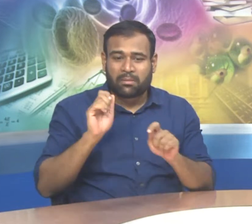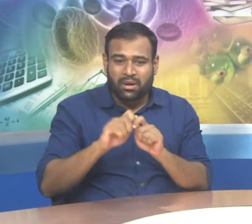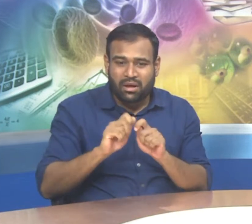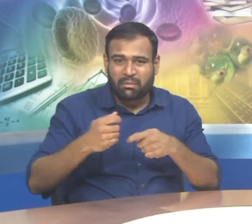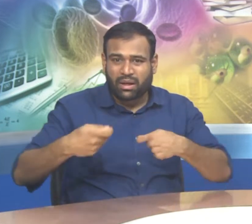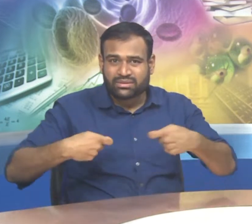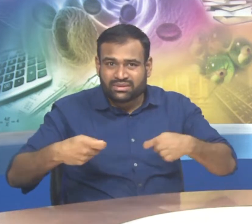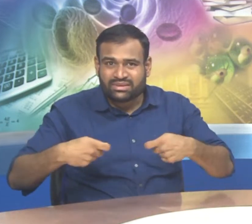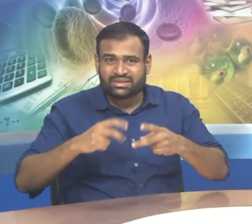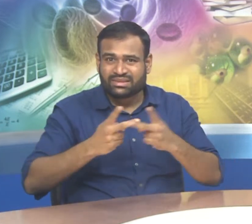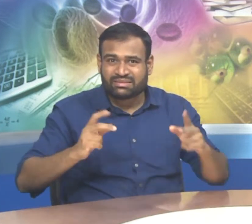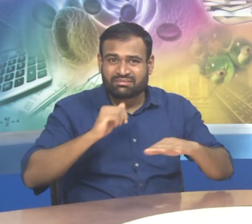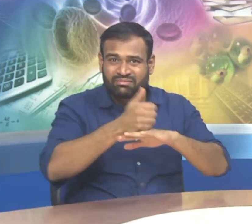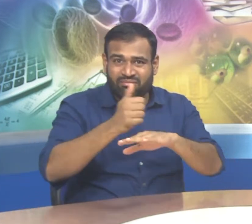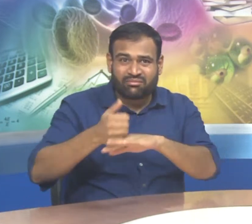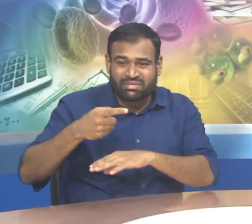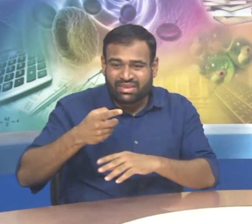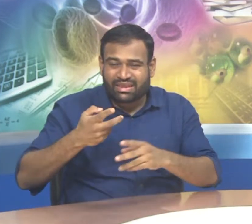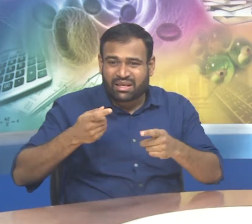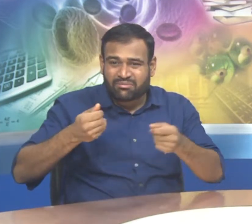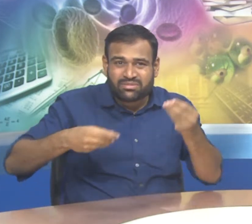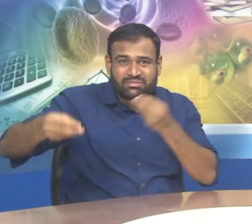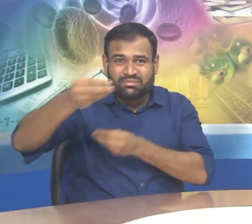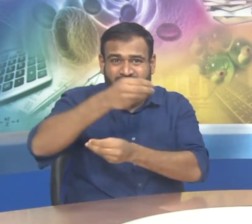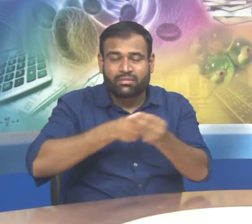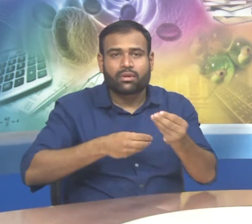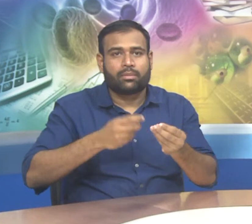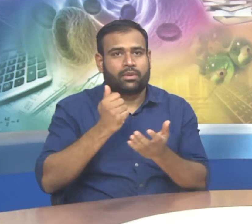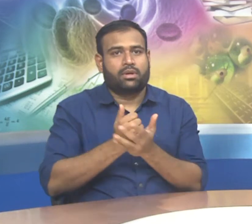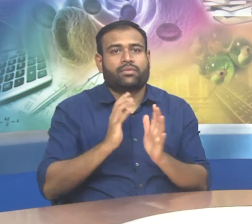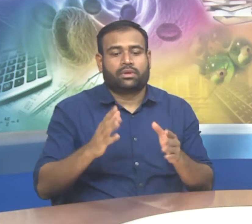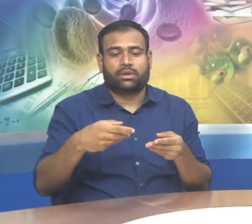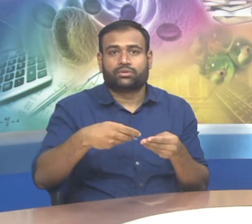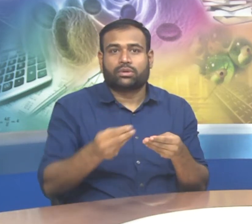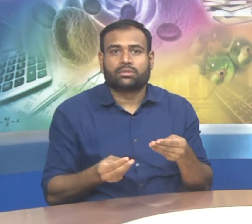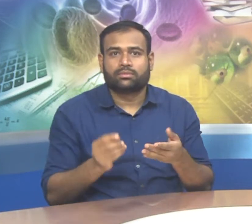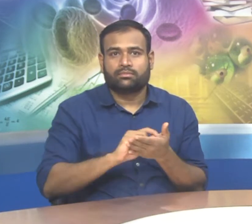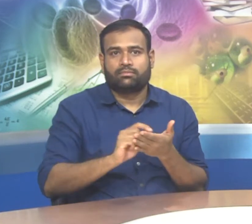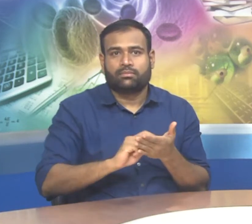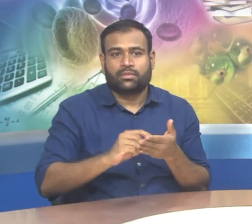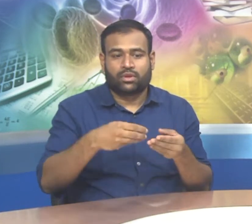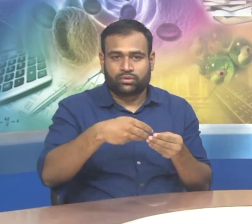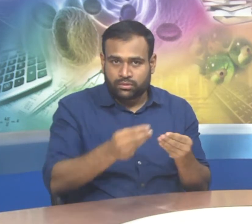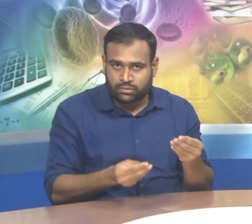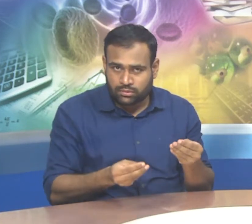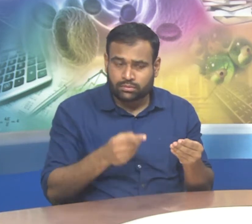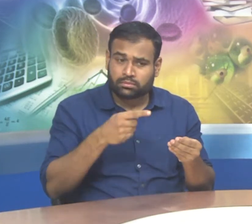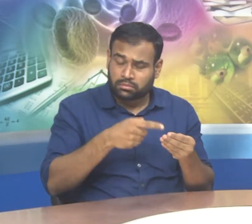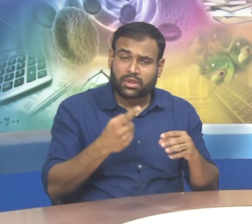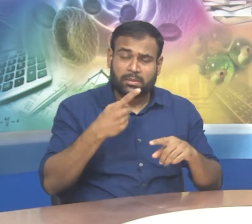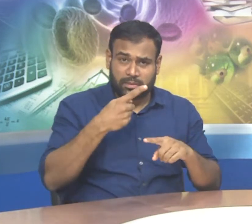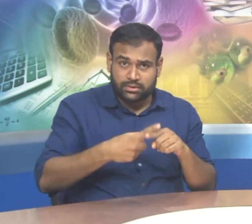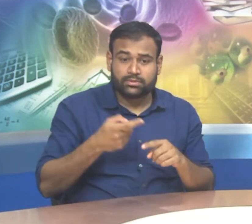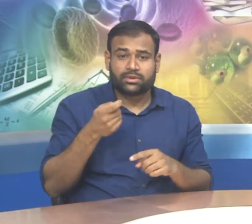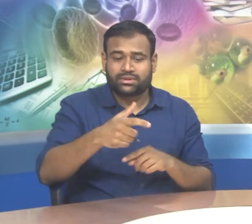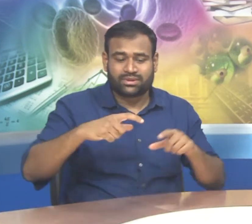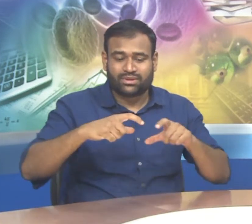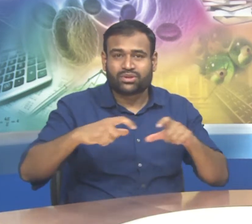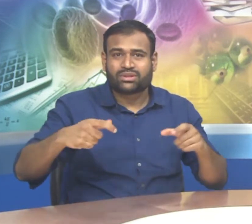Point number 3 explains that it facilitates business transactions through receipts and